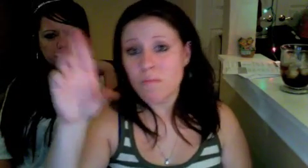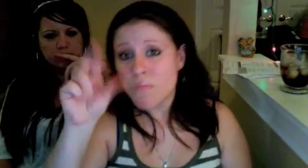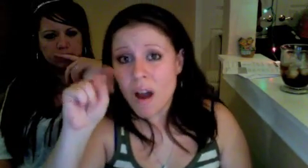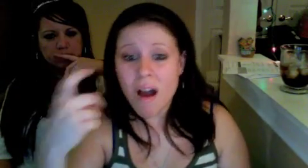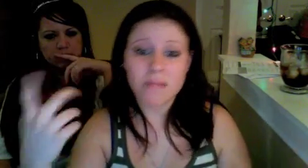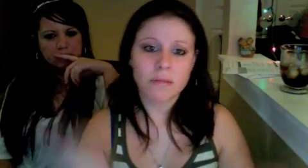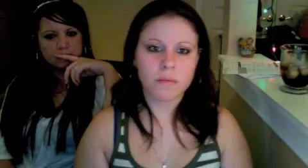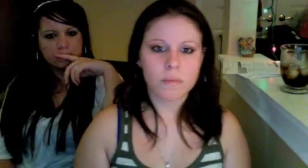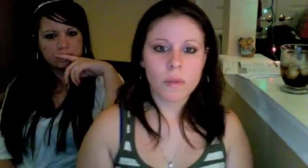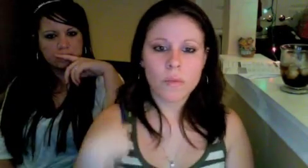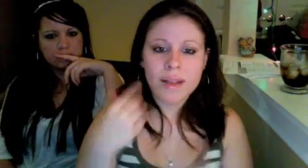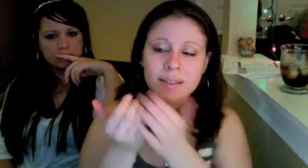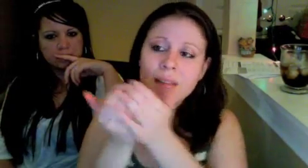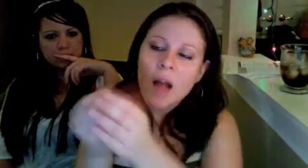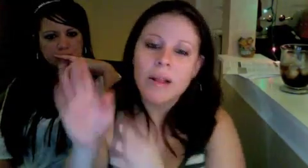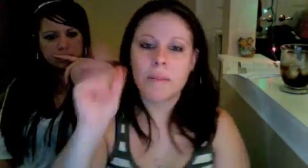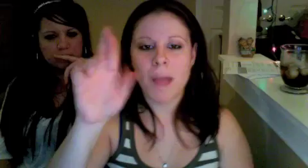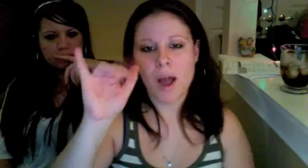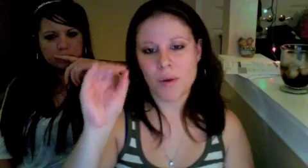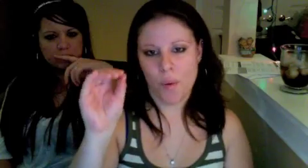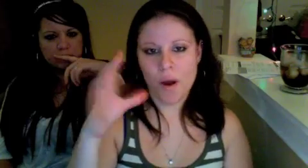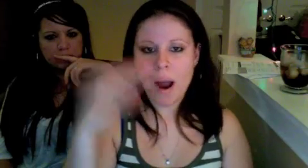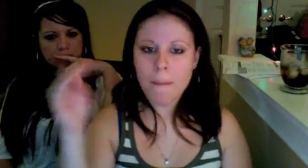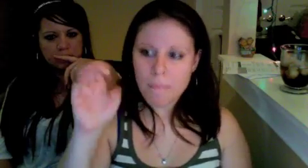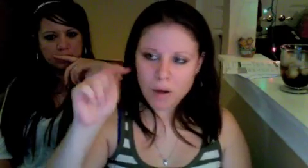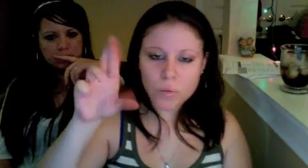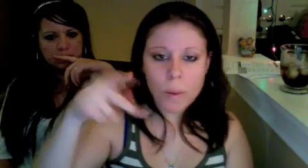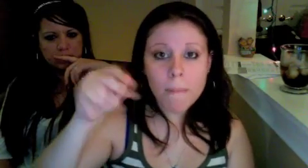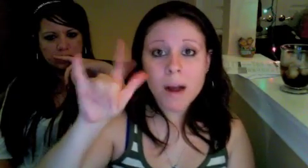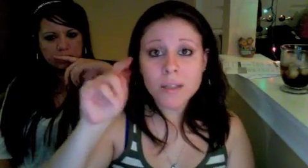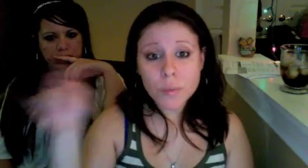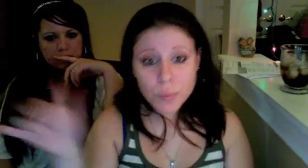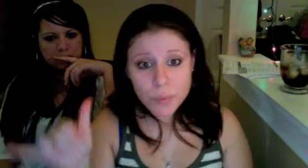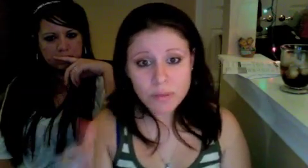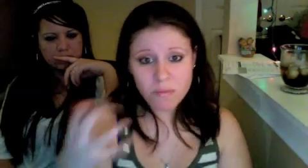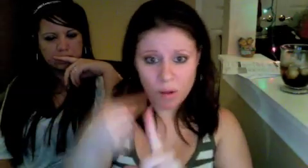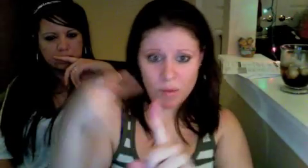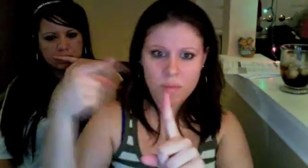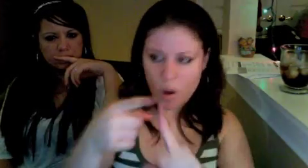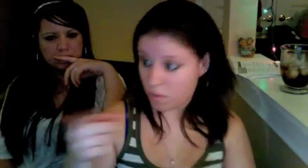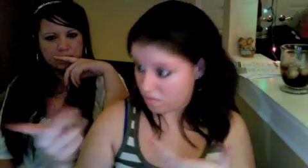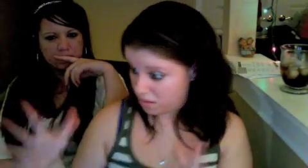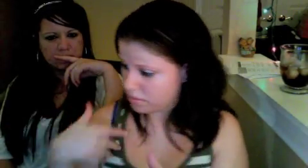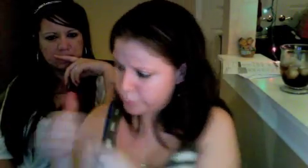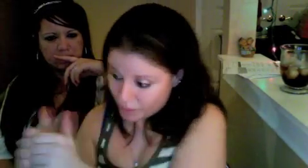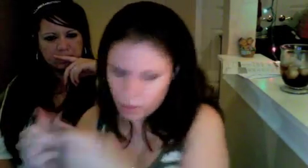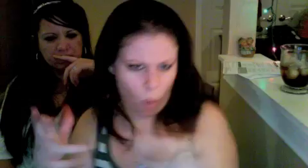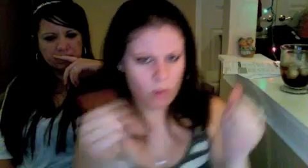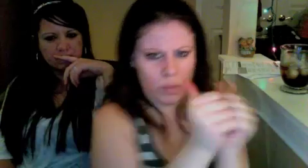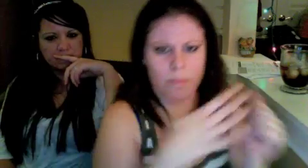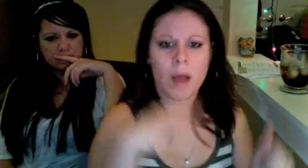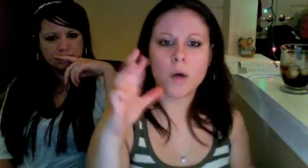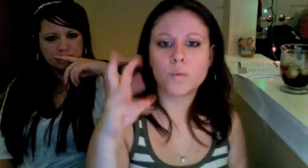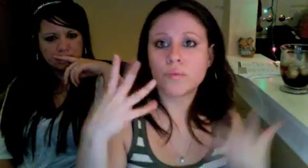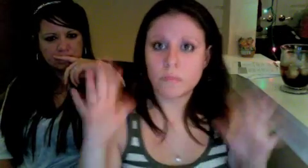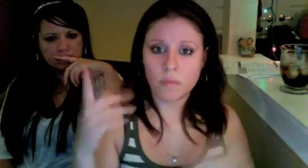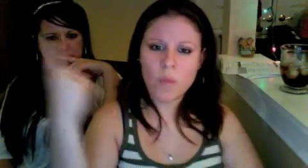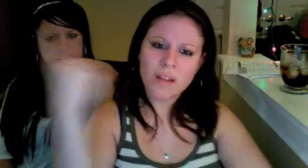Zoo, Museo del Barrio and the Metropolitan too. Got to the point where I was either with her or my crew. So I decided one